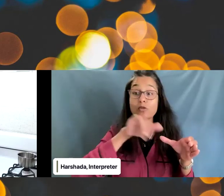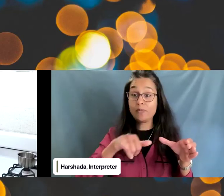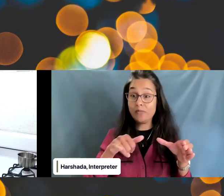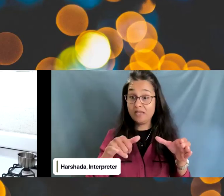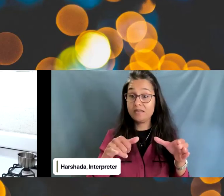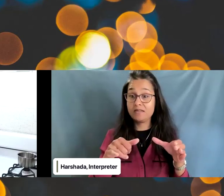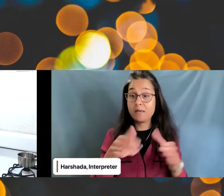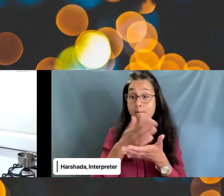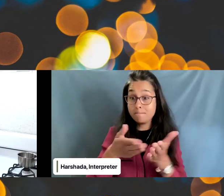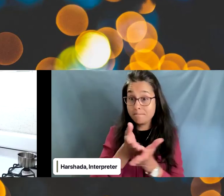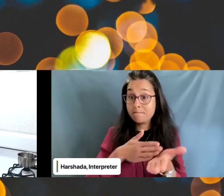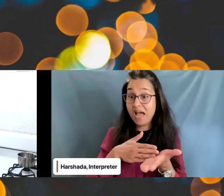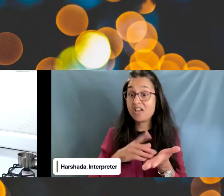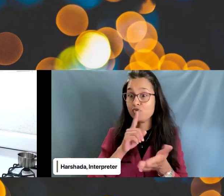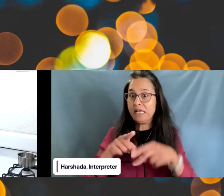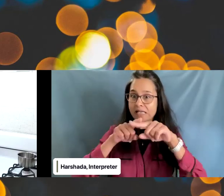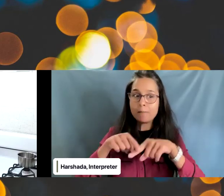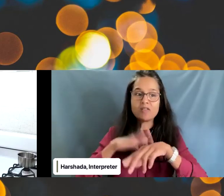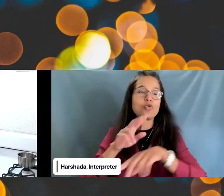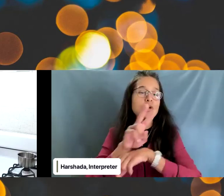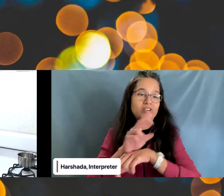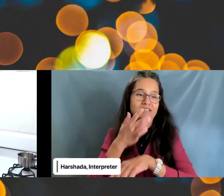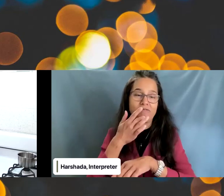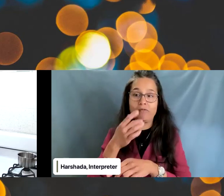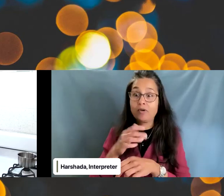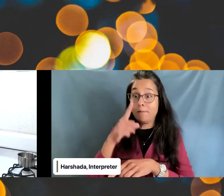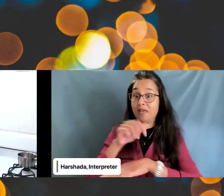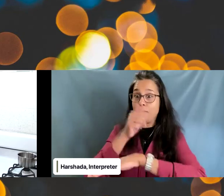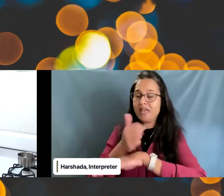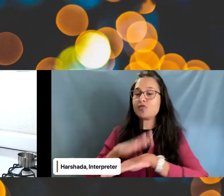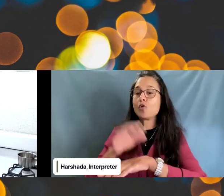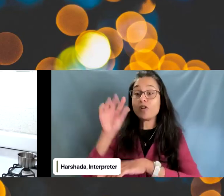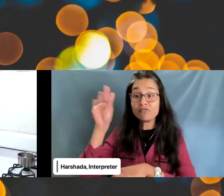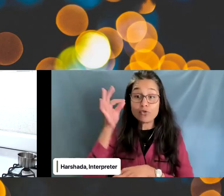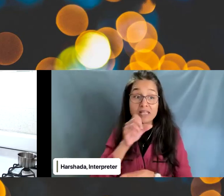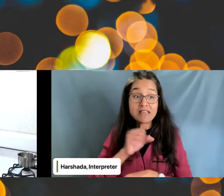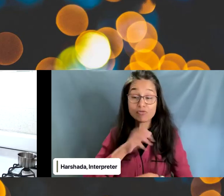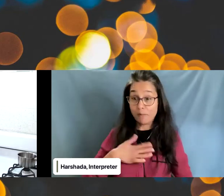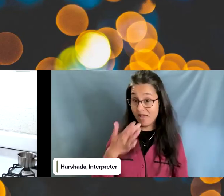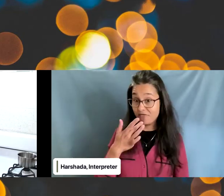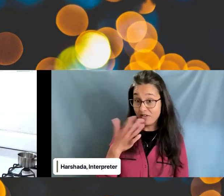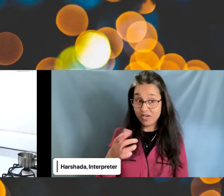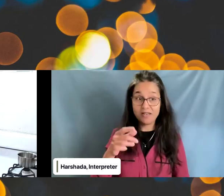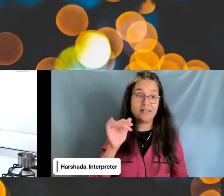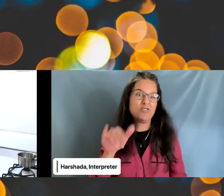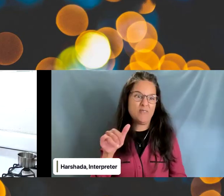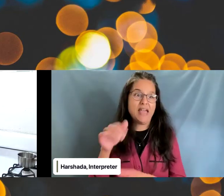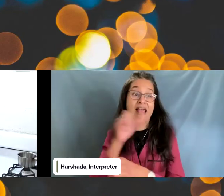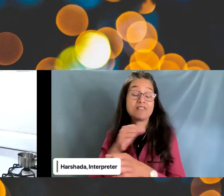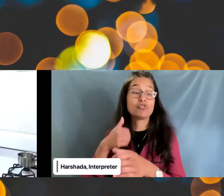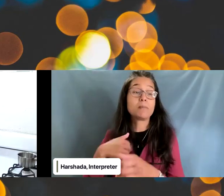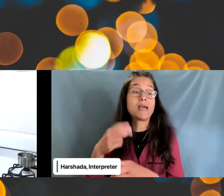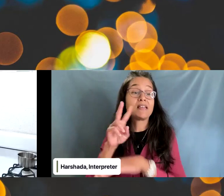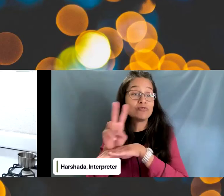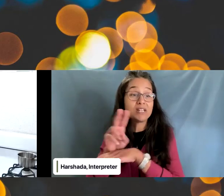because it's based on a French ice cream, my favorite one, which is vanilla ice cream with peaches and raspberries. And that's what